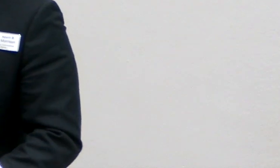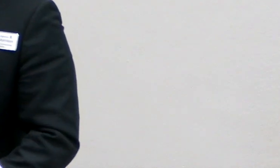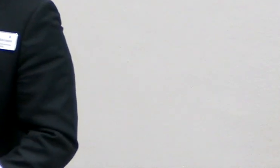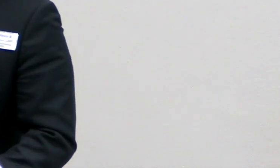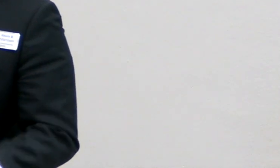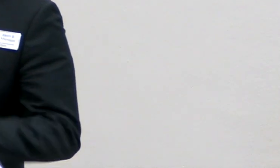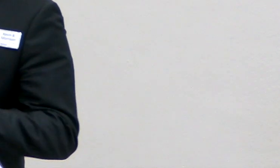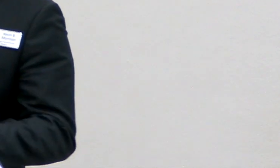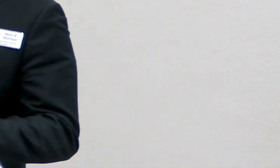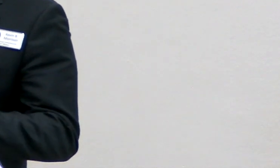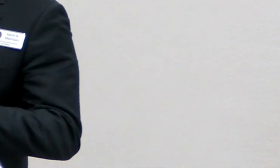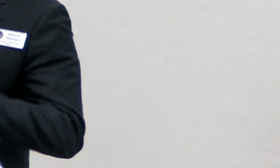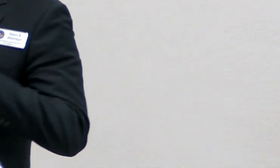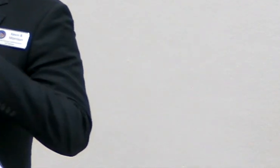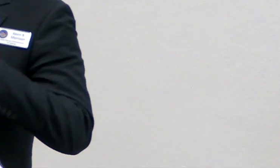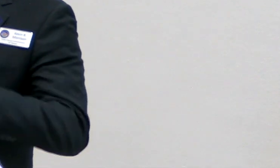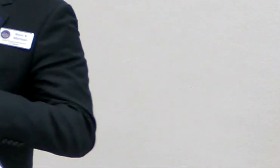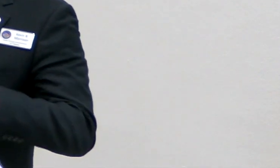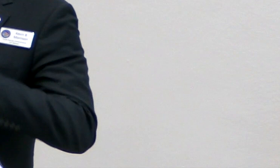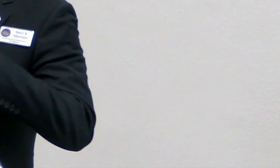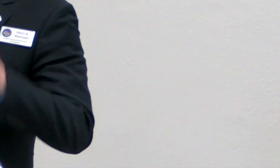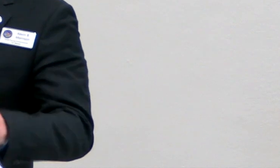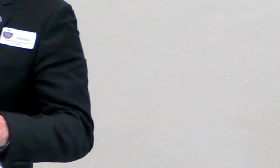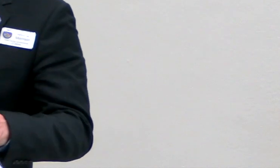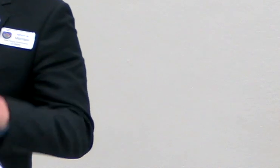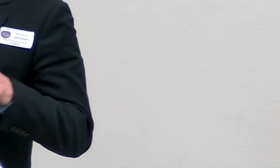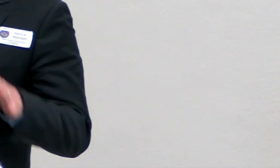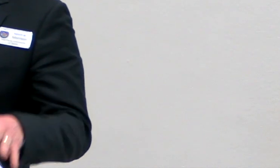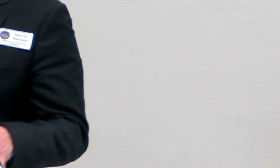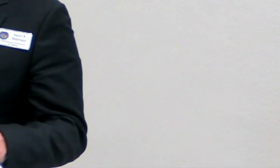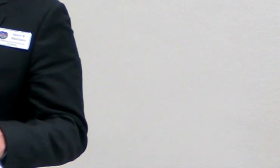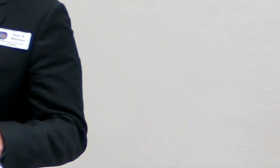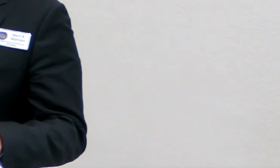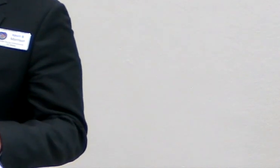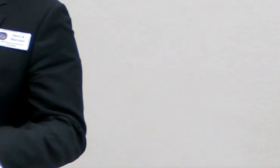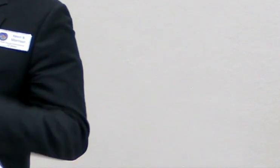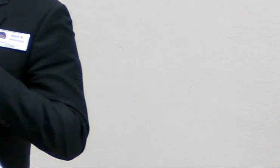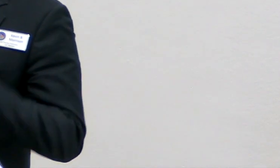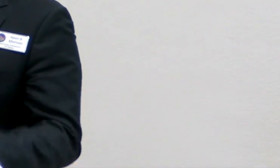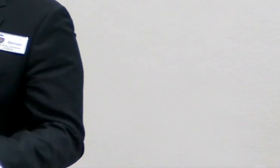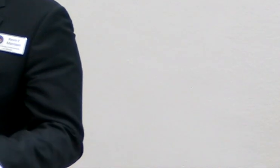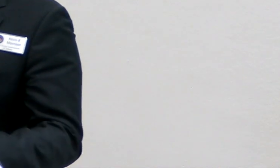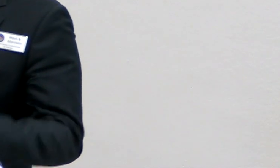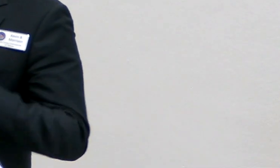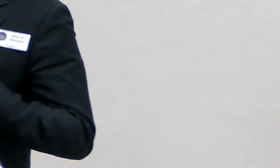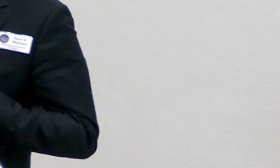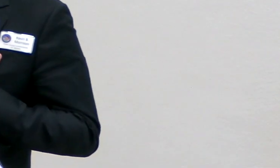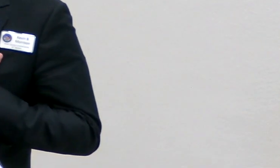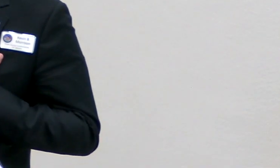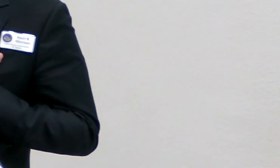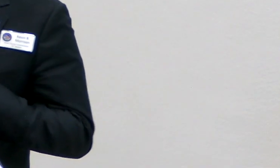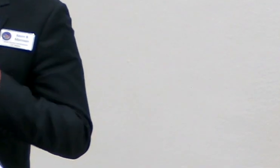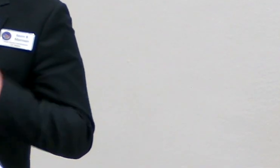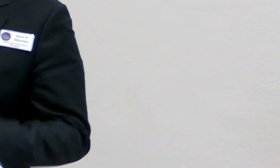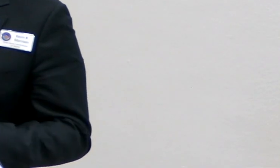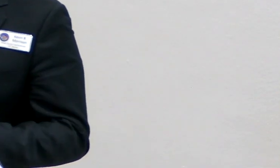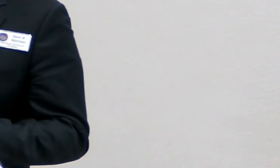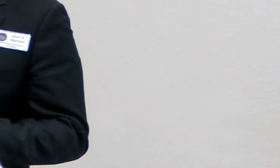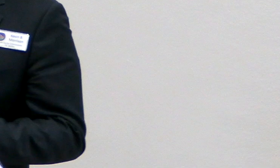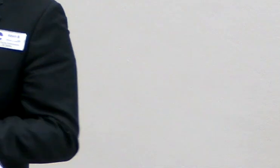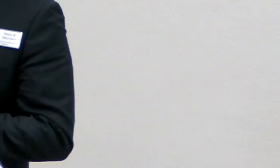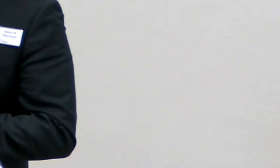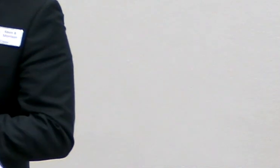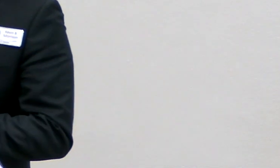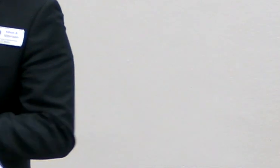minute. But first, I want you to know, my district does cover all Schaumburg Township. If you have issues, reach out to my office at